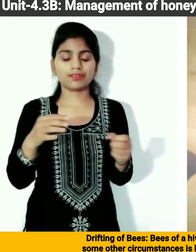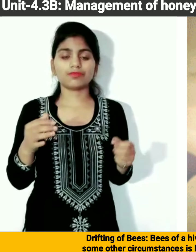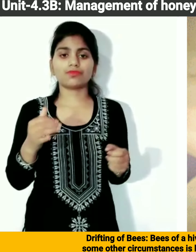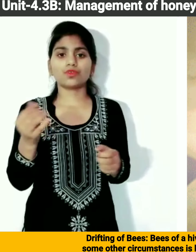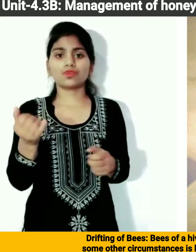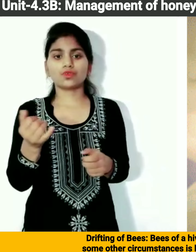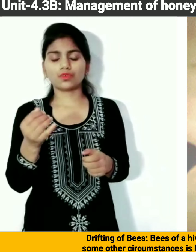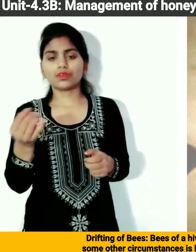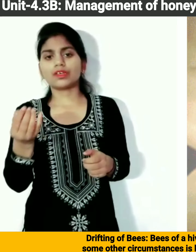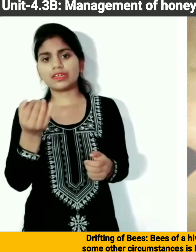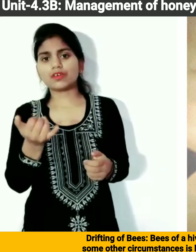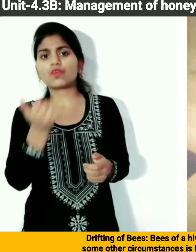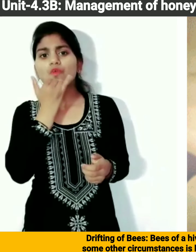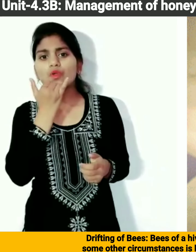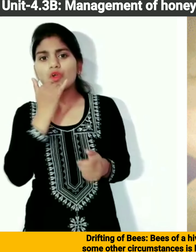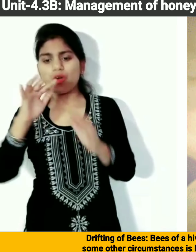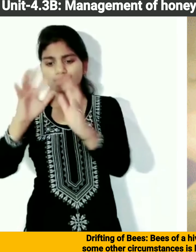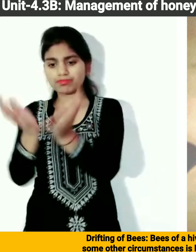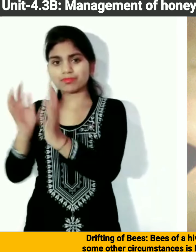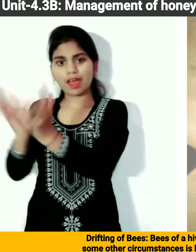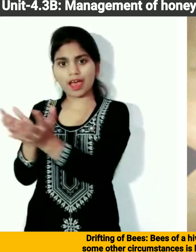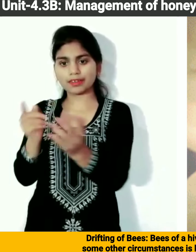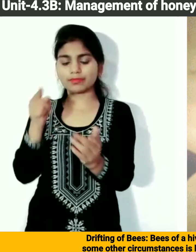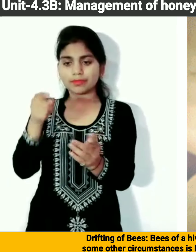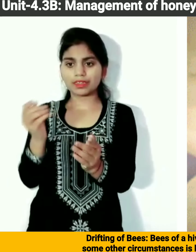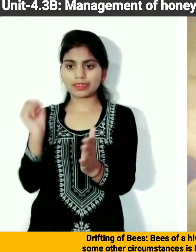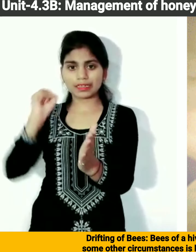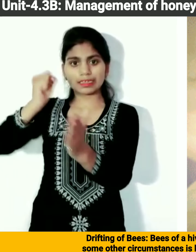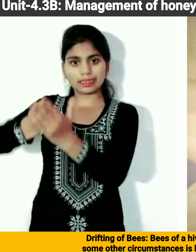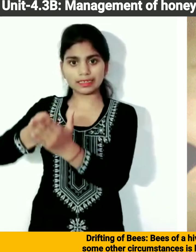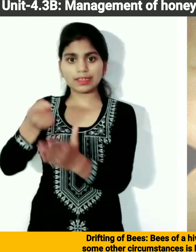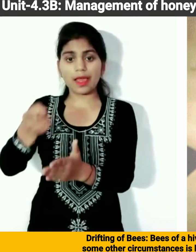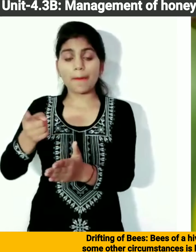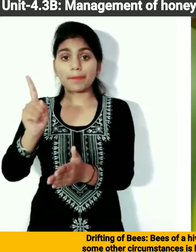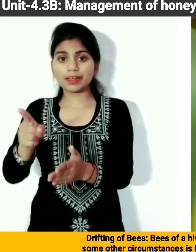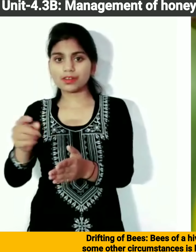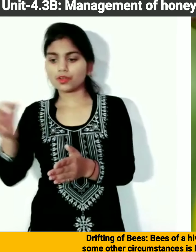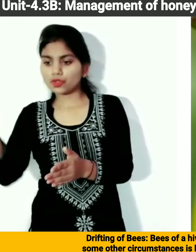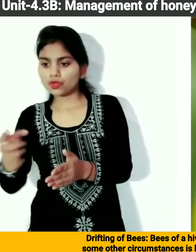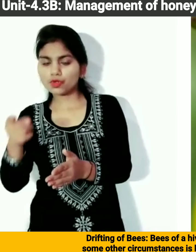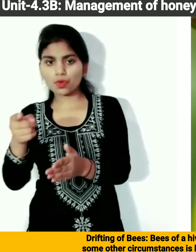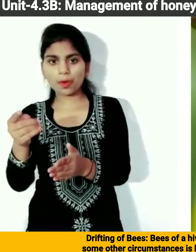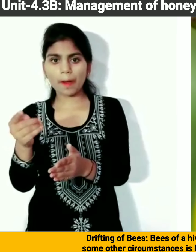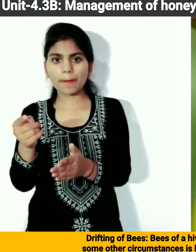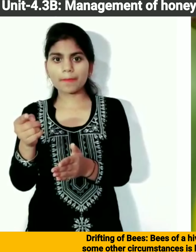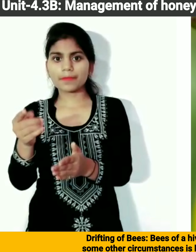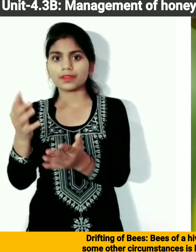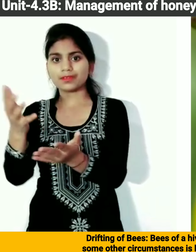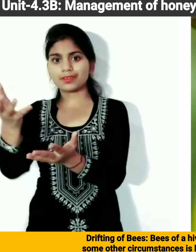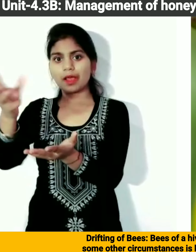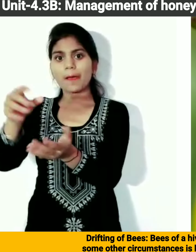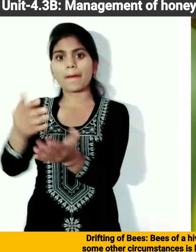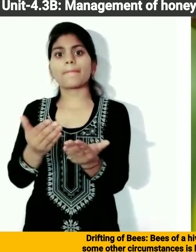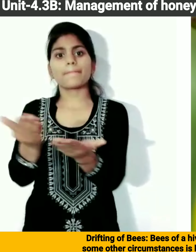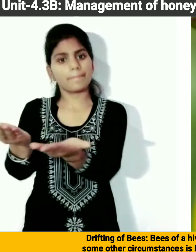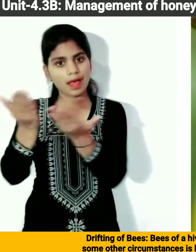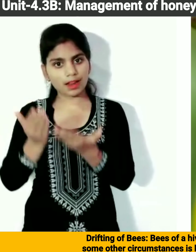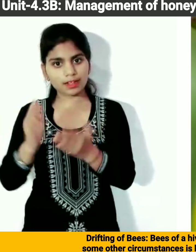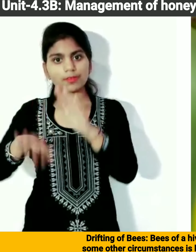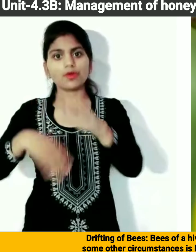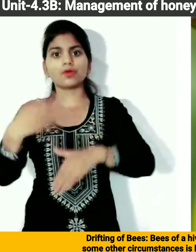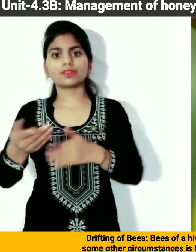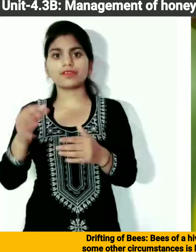are always welcomed as they are coming with nectar, pollen, or water and